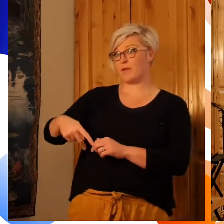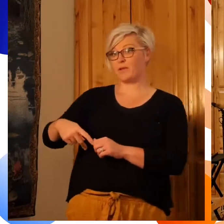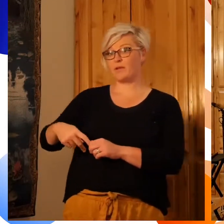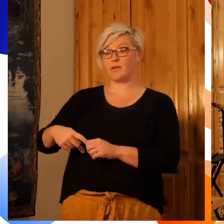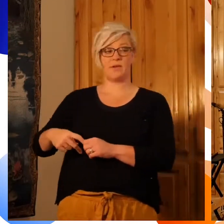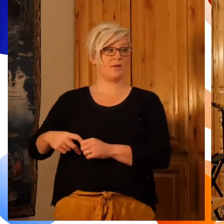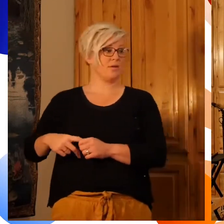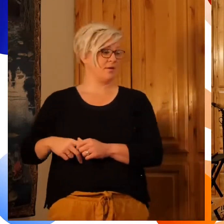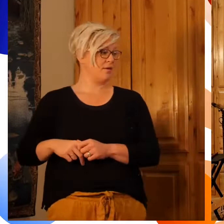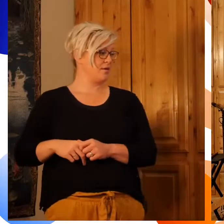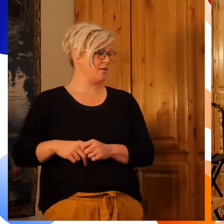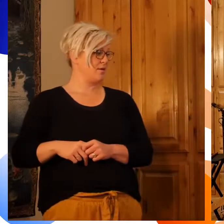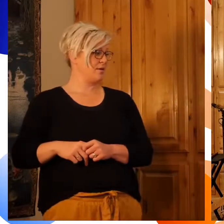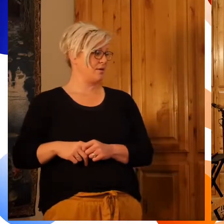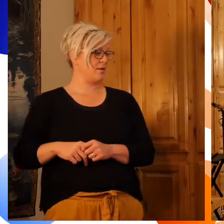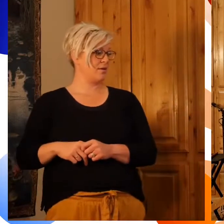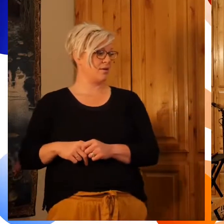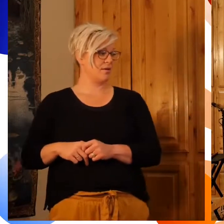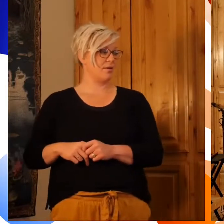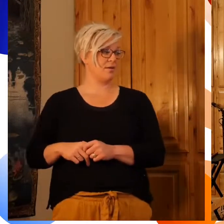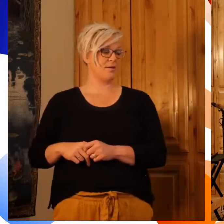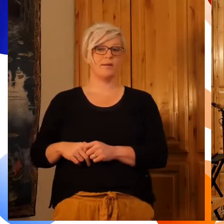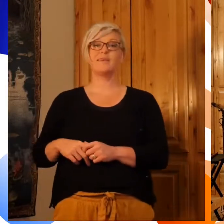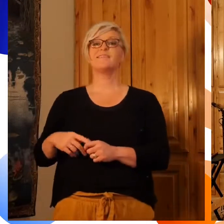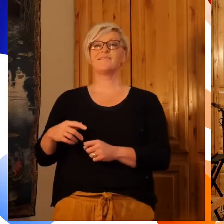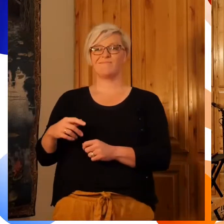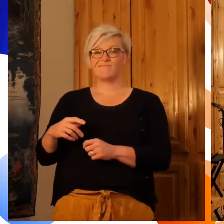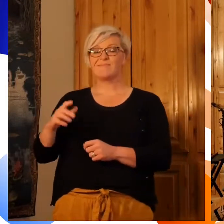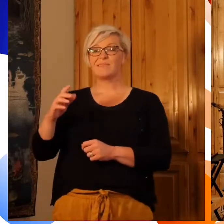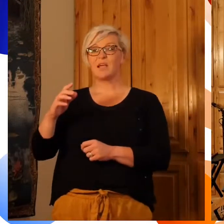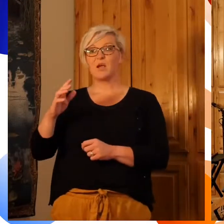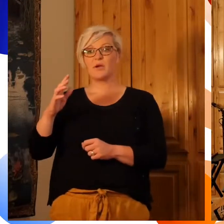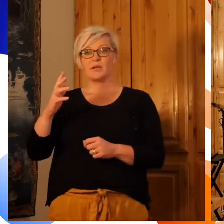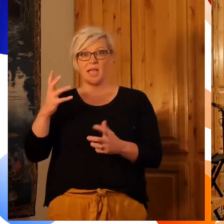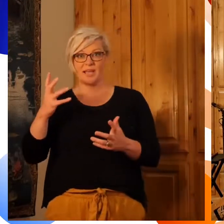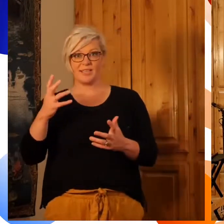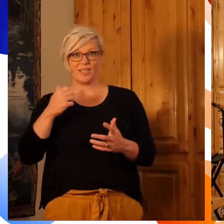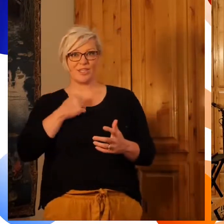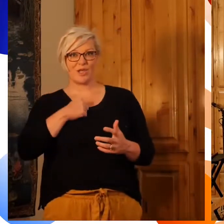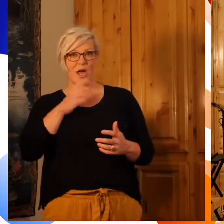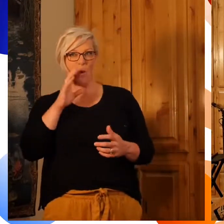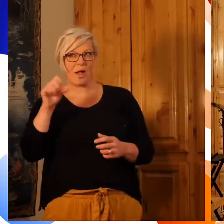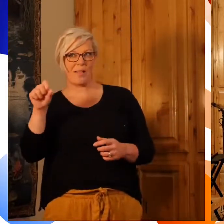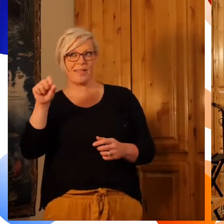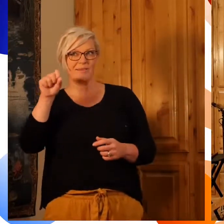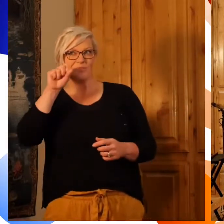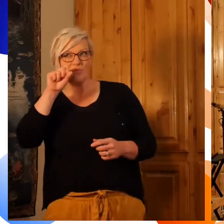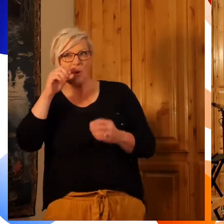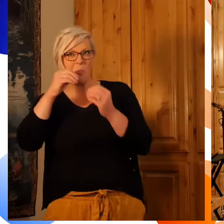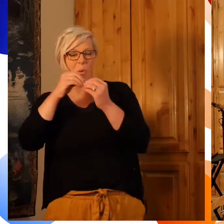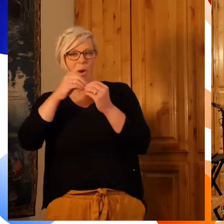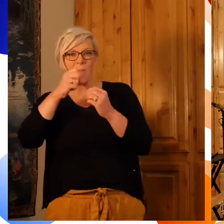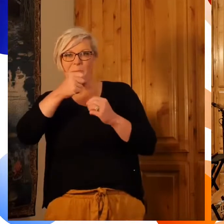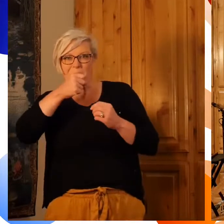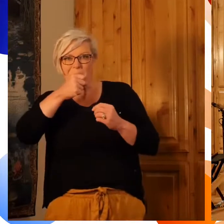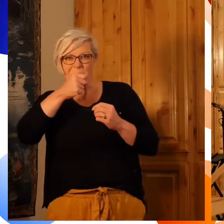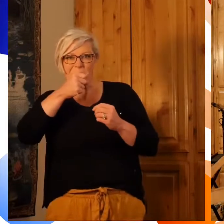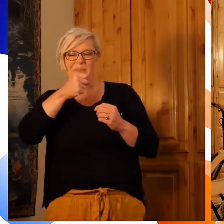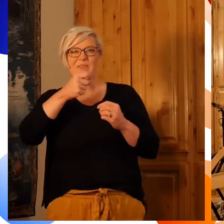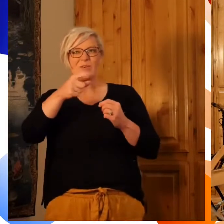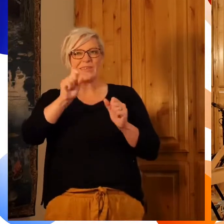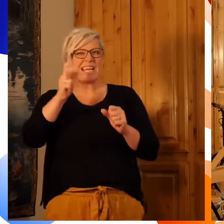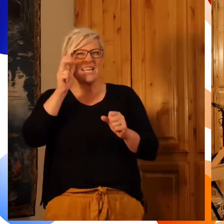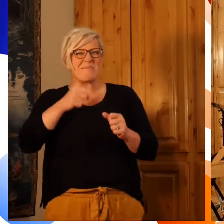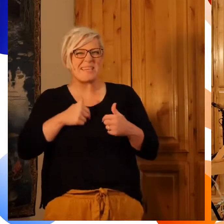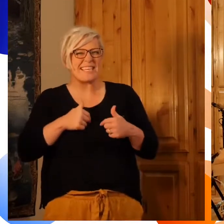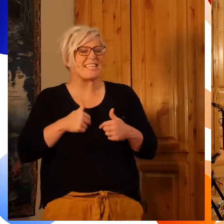Yes, I am going to get a little bit closer to the microphone so you can hear me better. I'm going to hold this harp up a little bit so